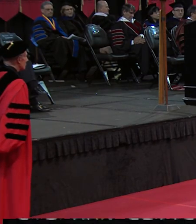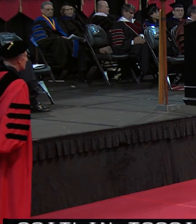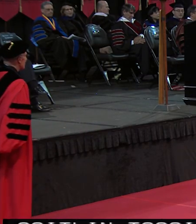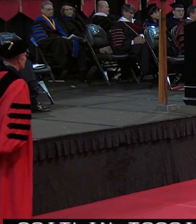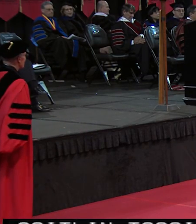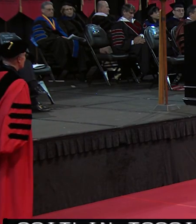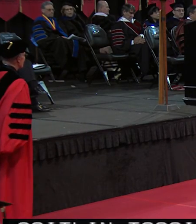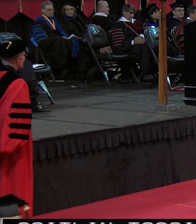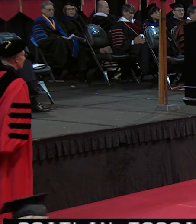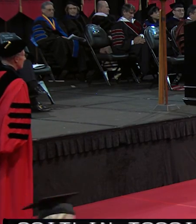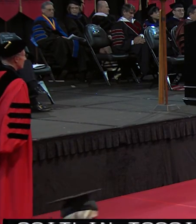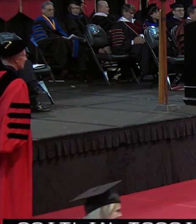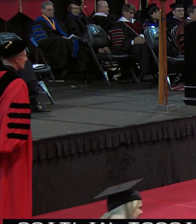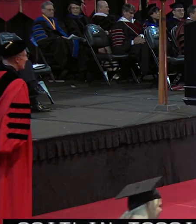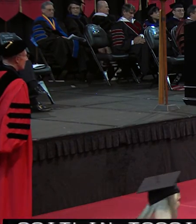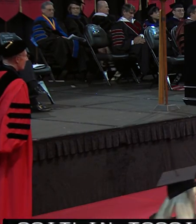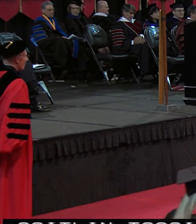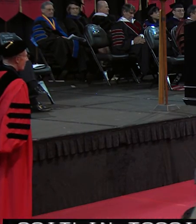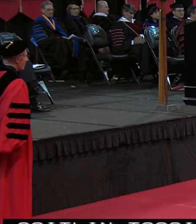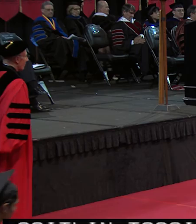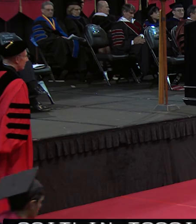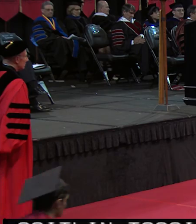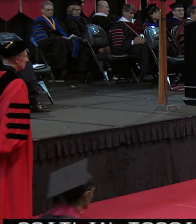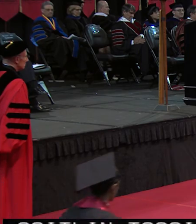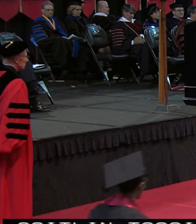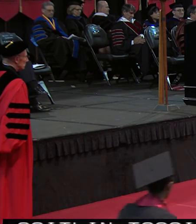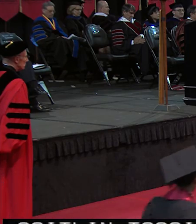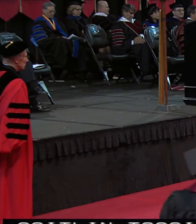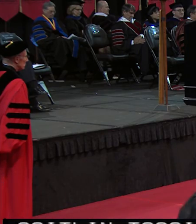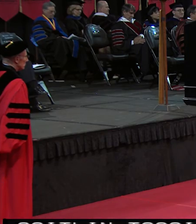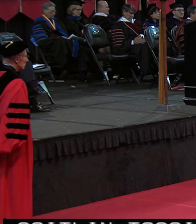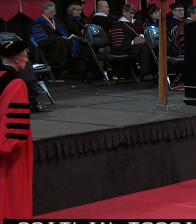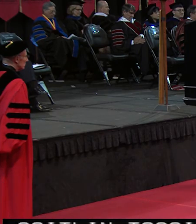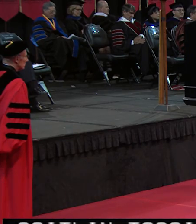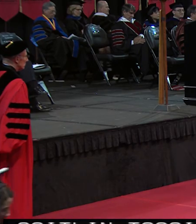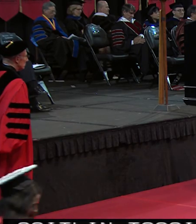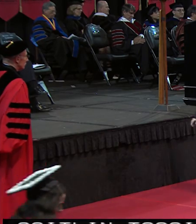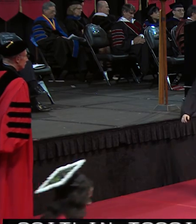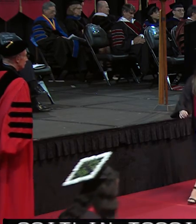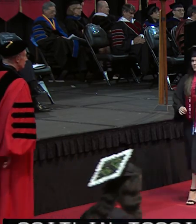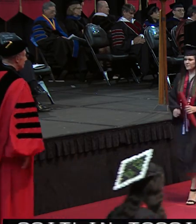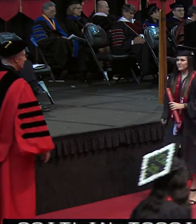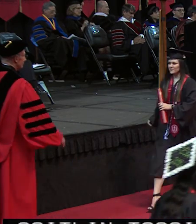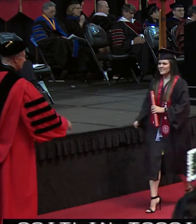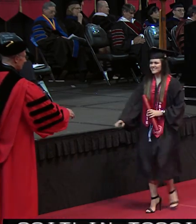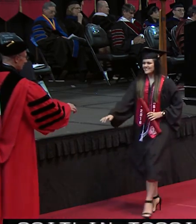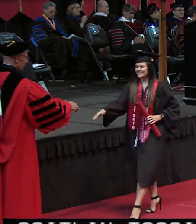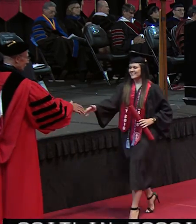Shayla Noel Thayer.